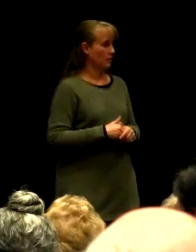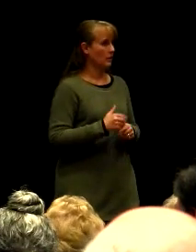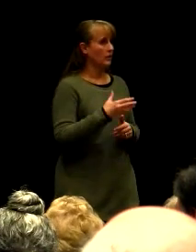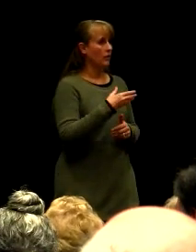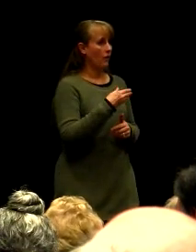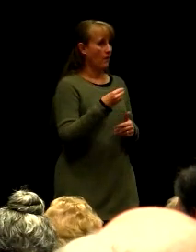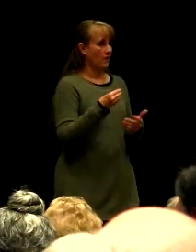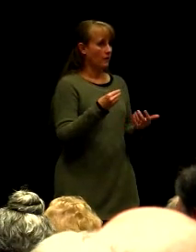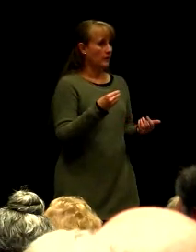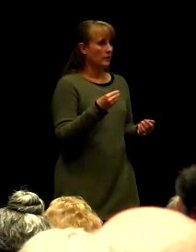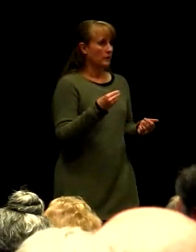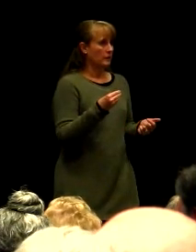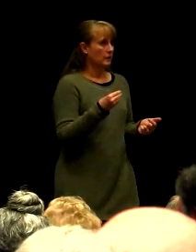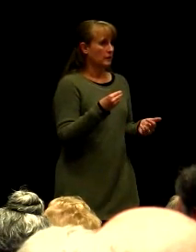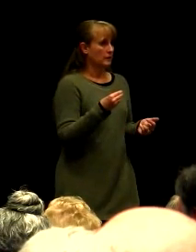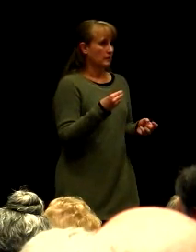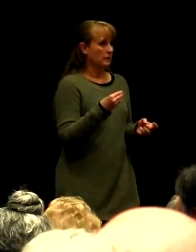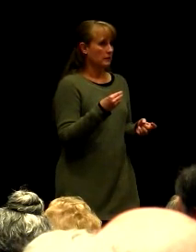And